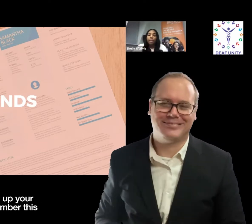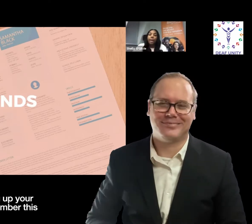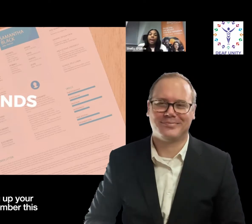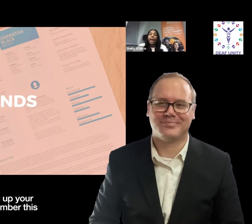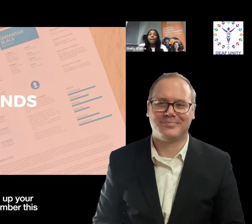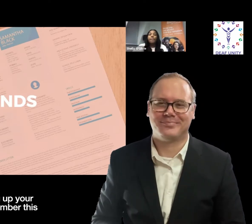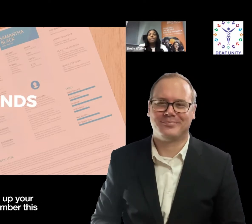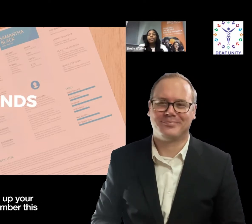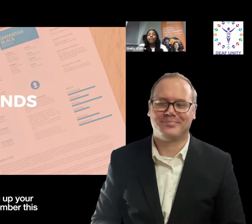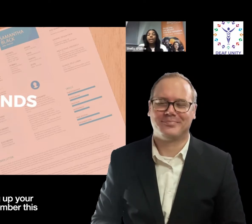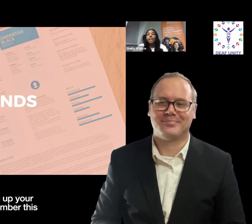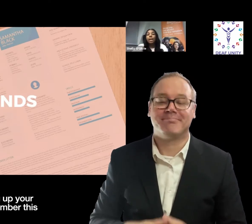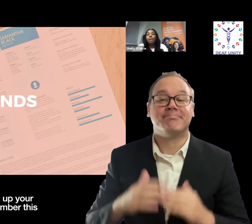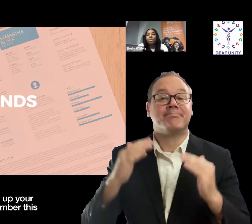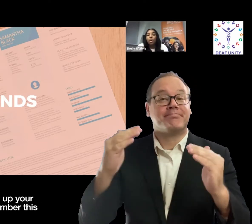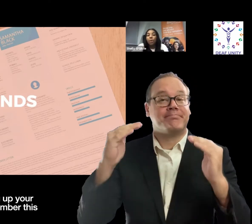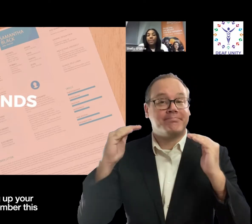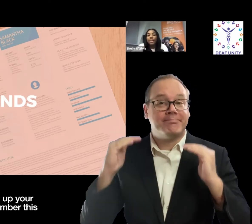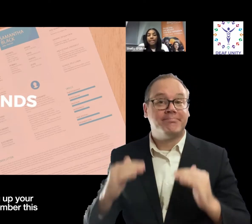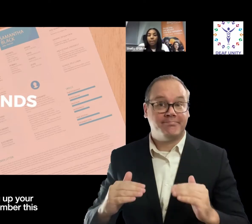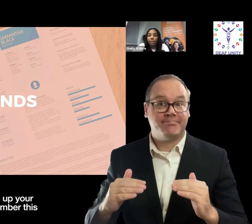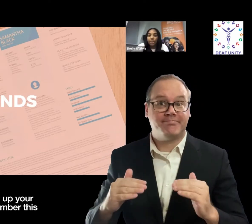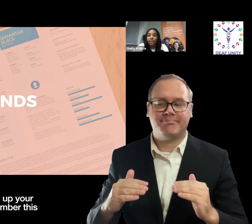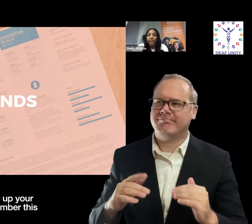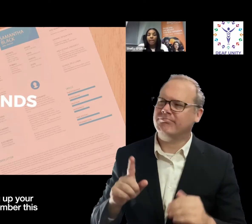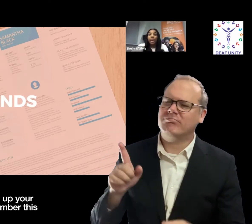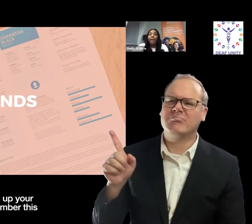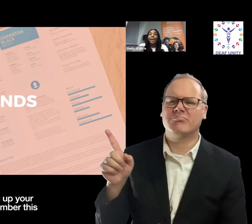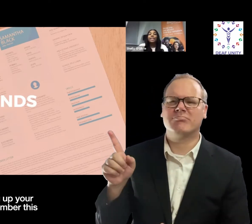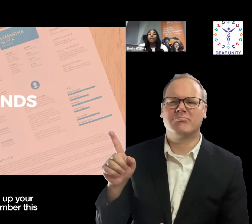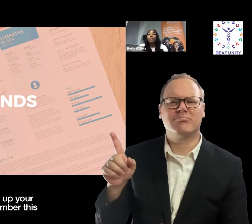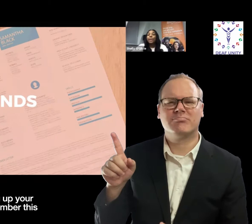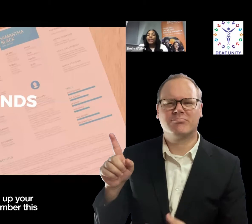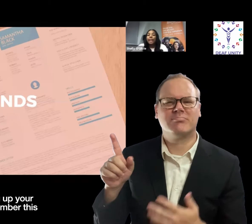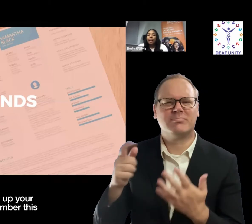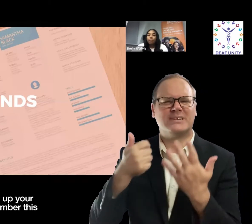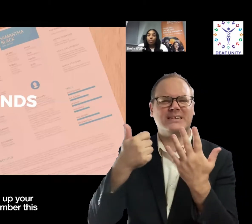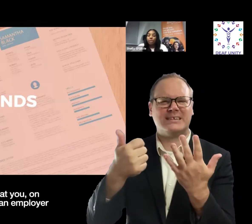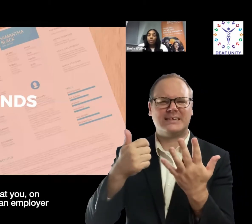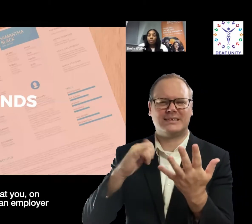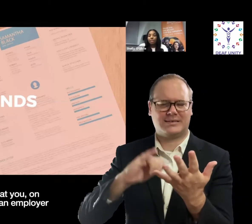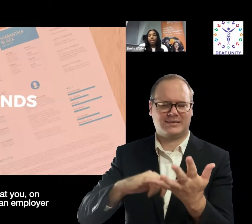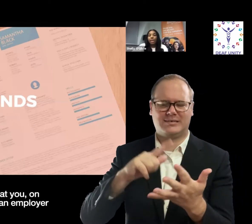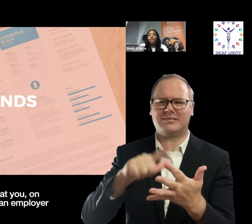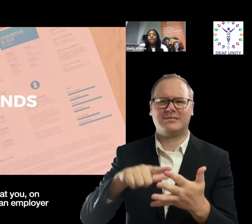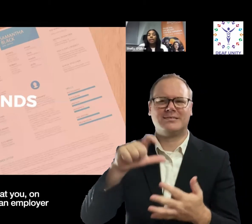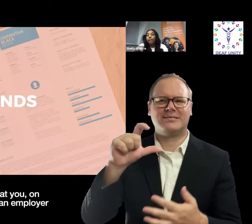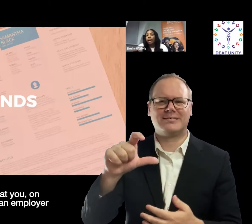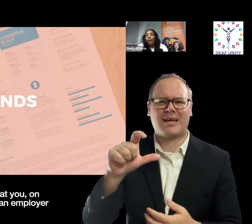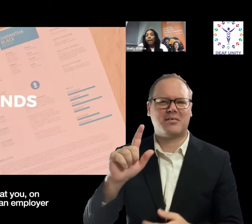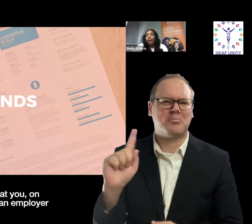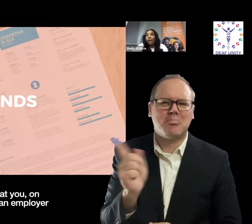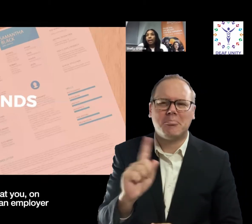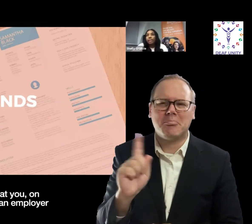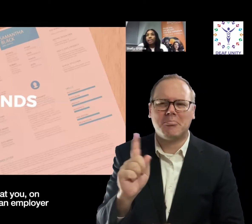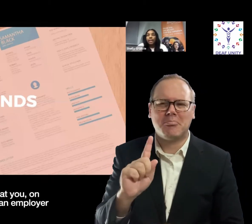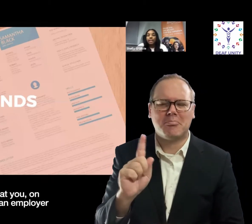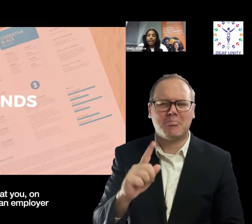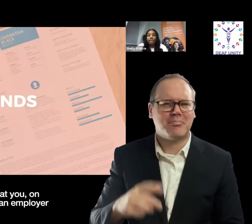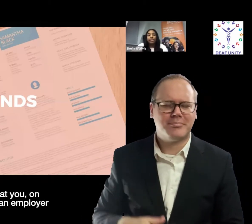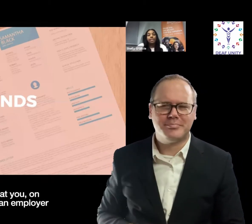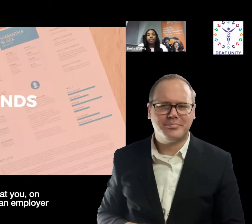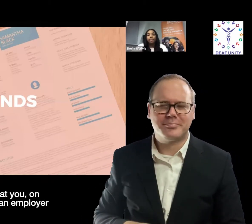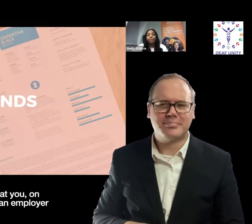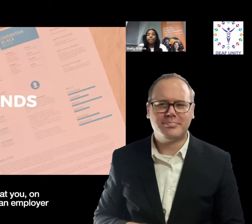up. In terms of setting up your CV, it's really important to remember this.